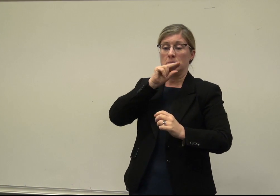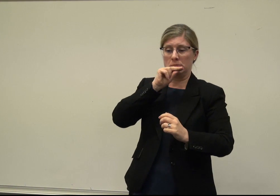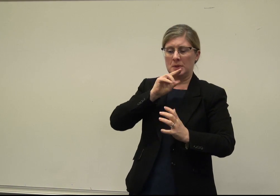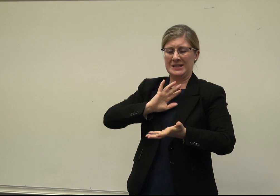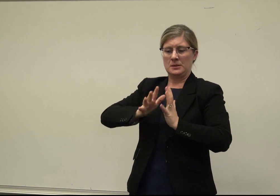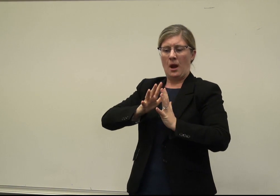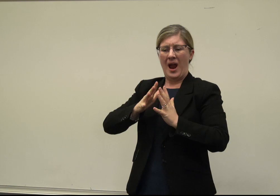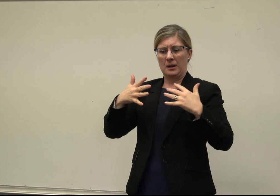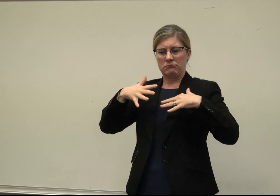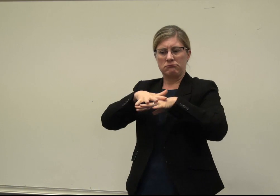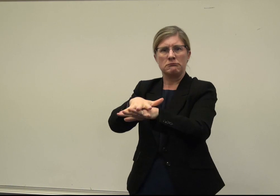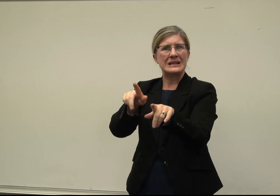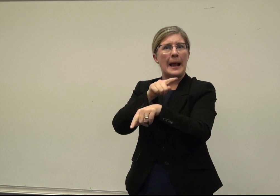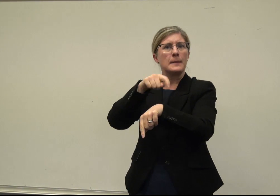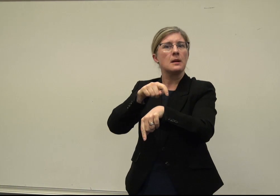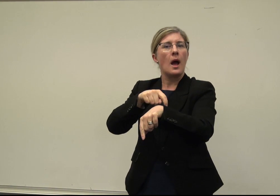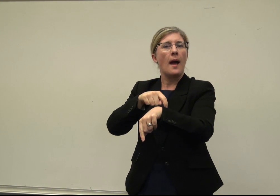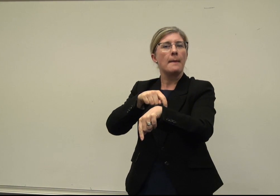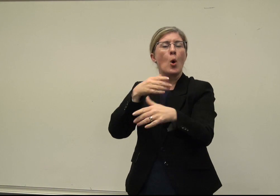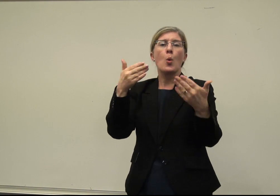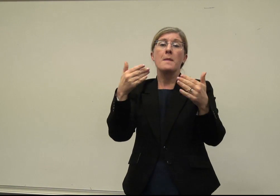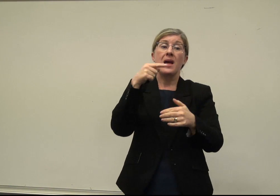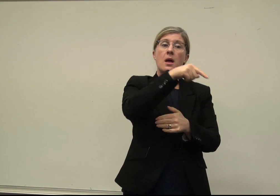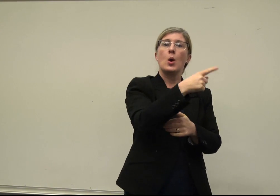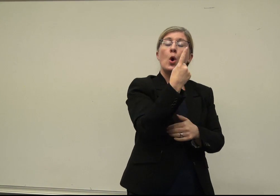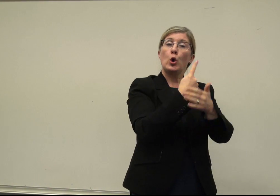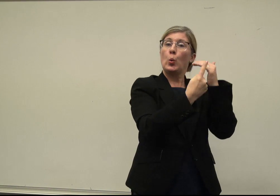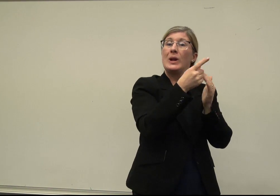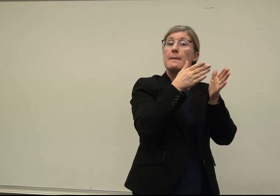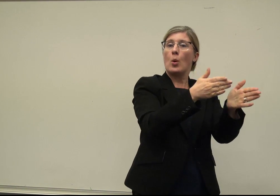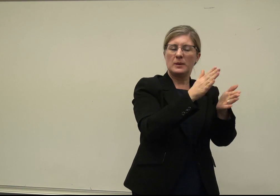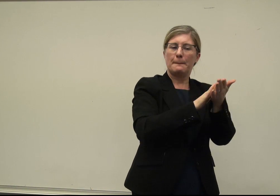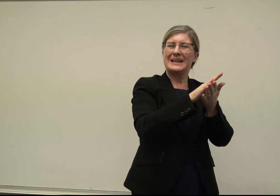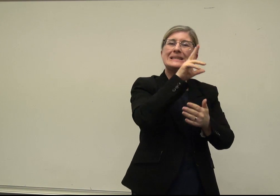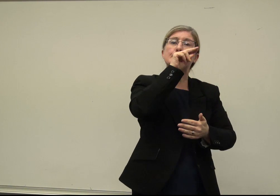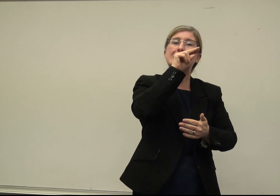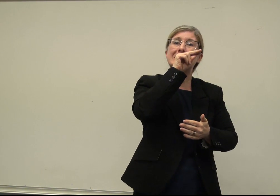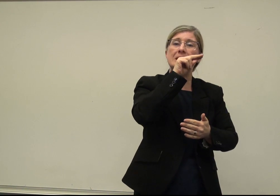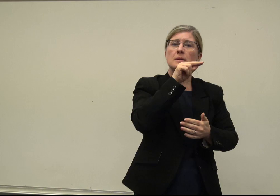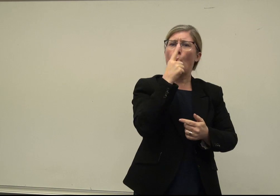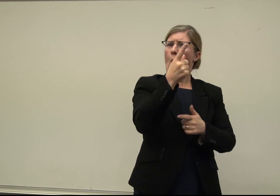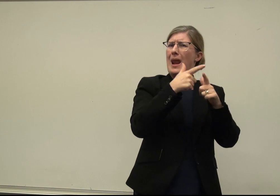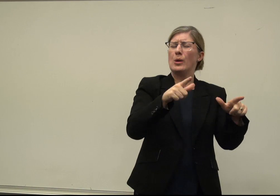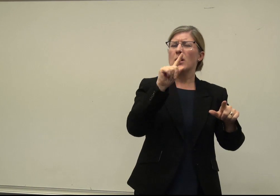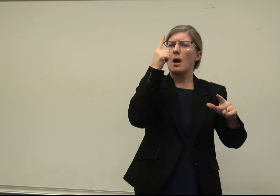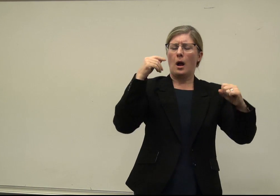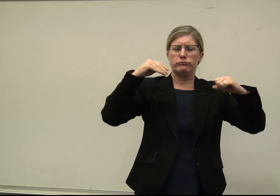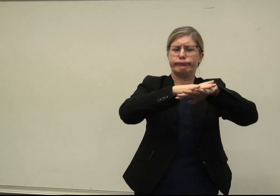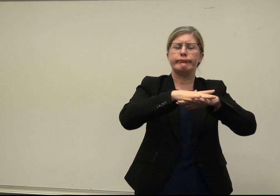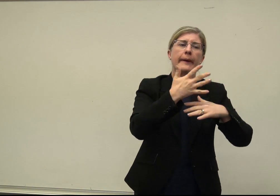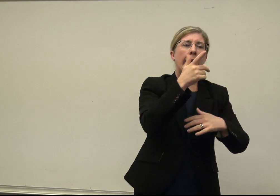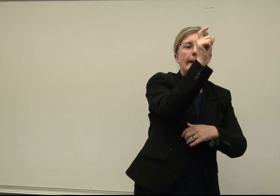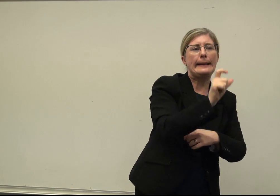can only produce one language at a time. It's not possible to speak Italian and English at the same time because there is